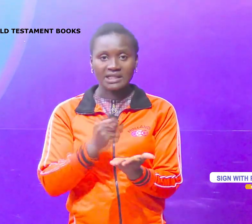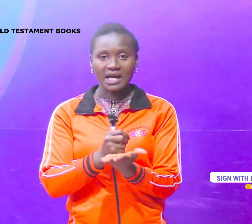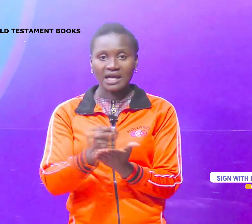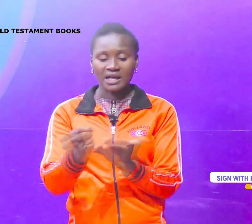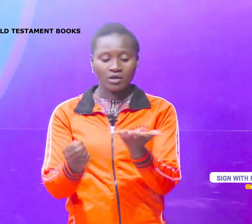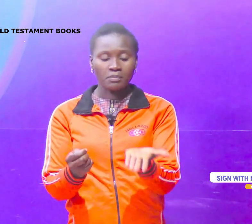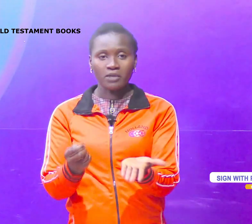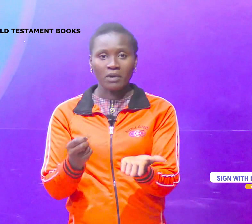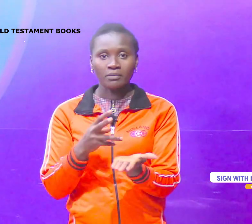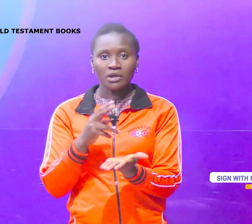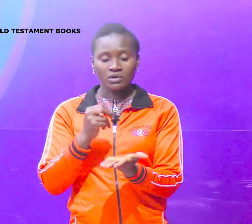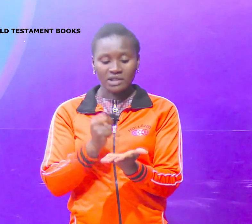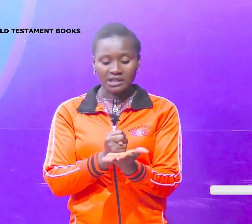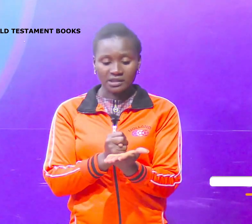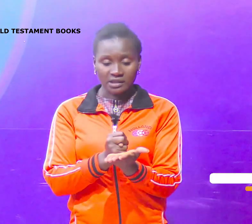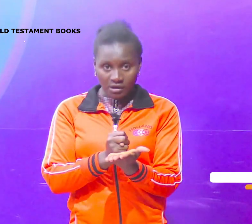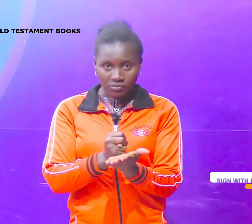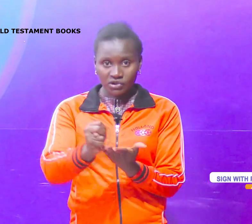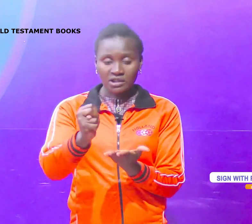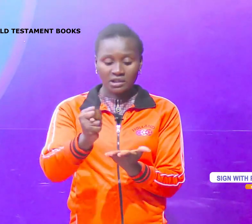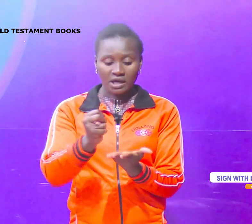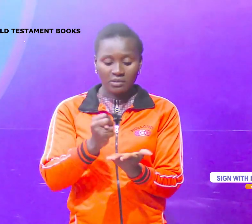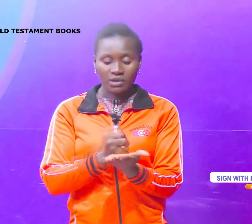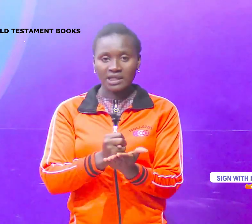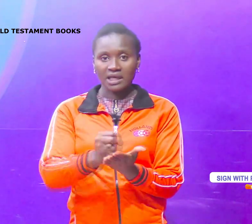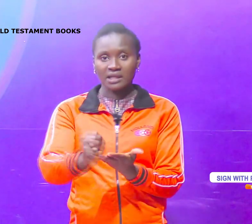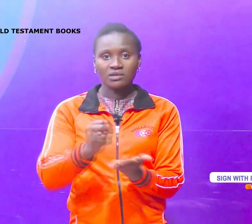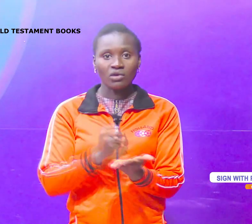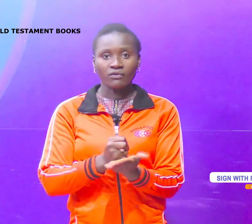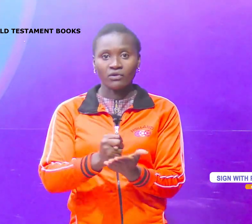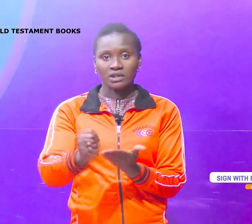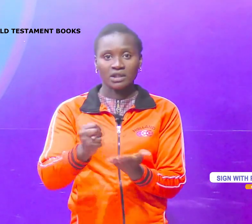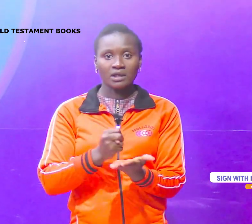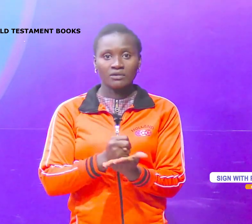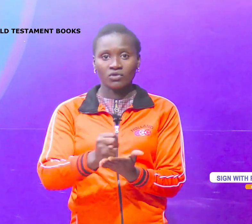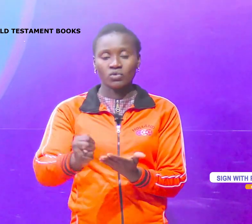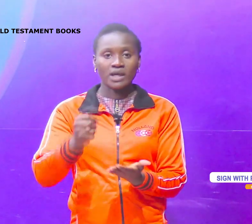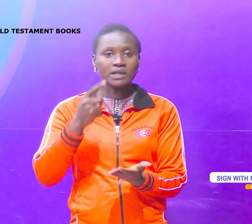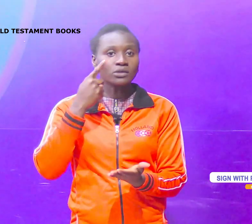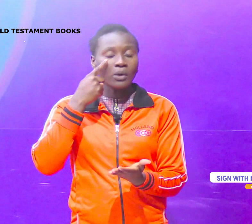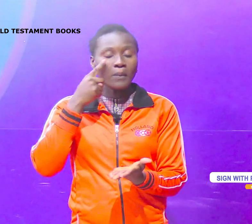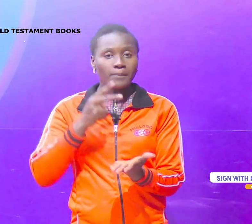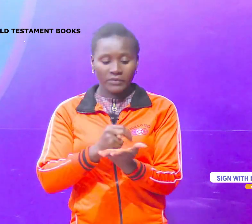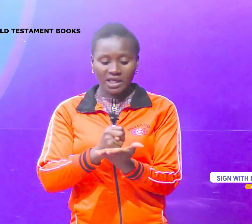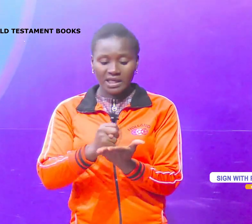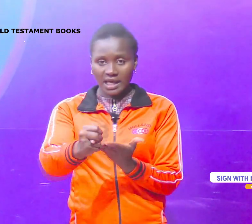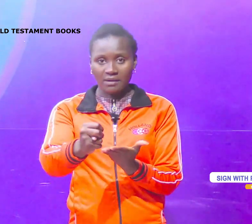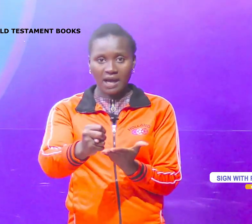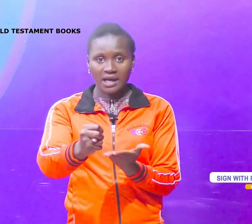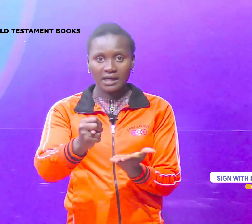N. Open palm, we just push it upwards like this, going frontward. So Nehemiah like